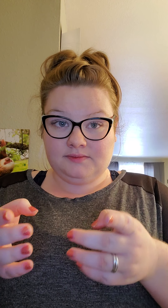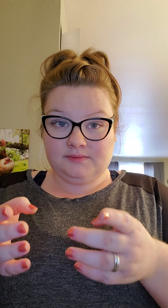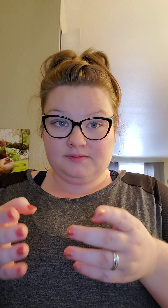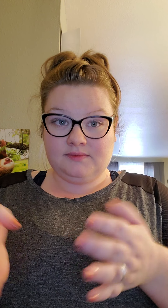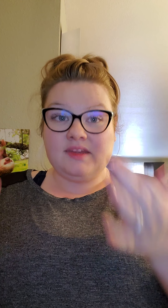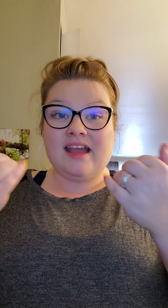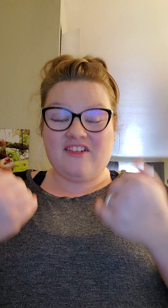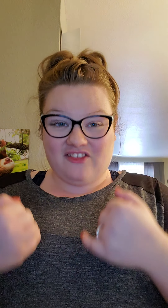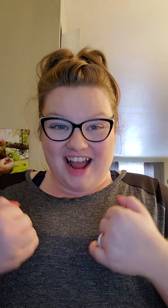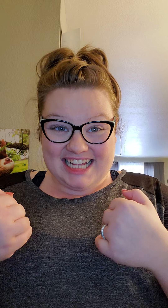Rice.